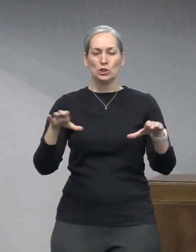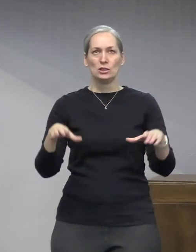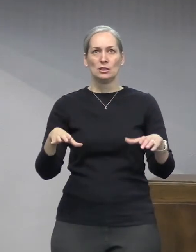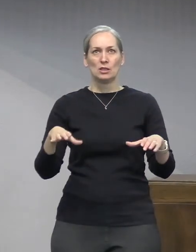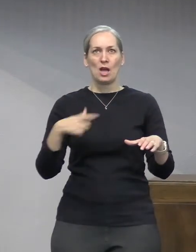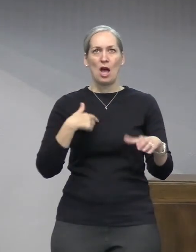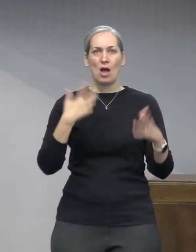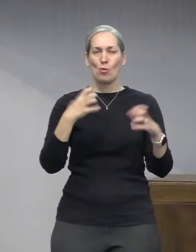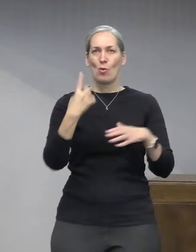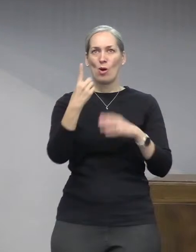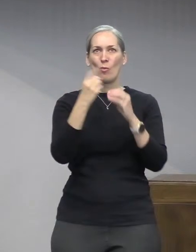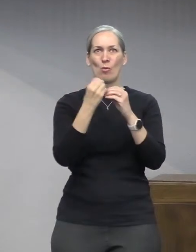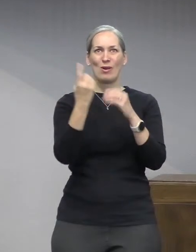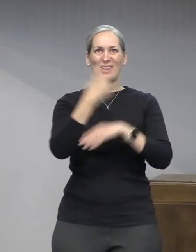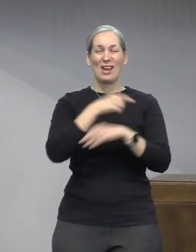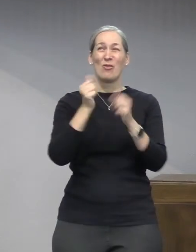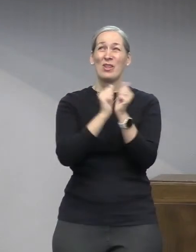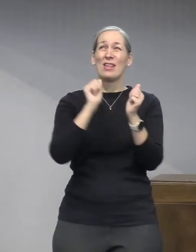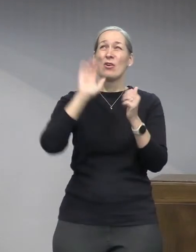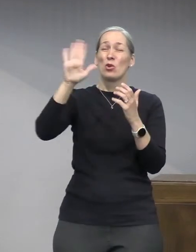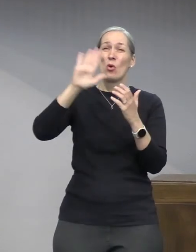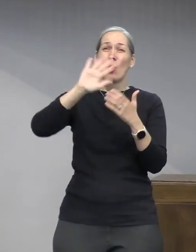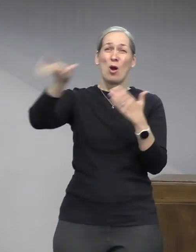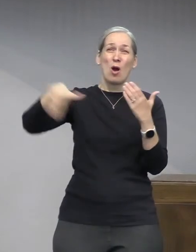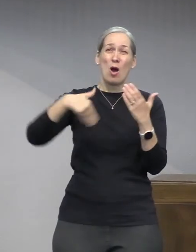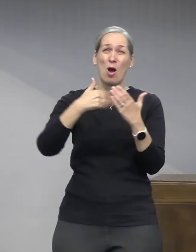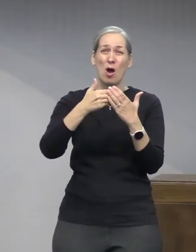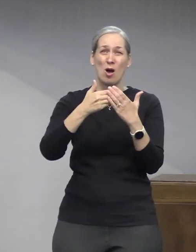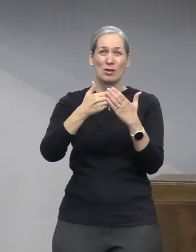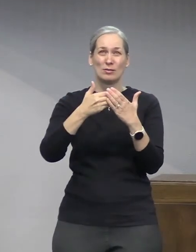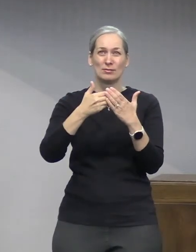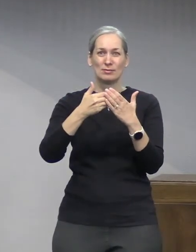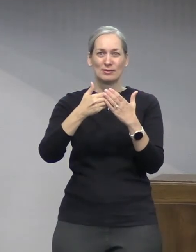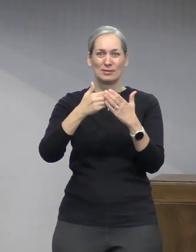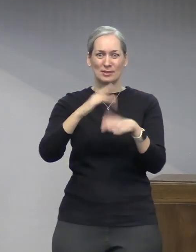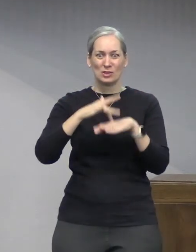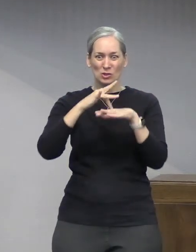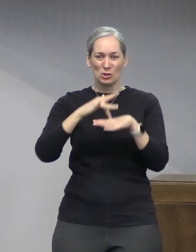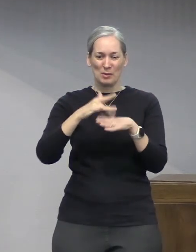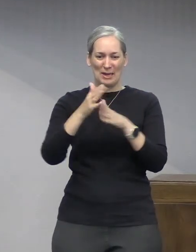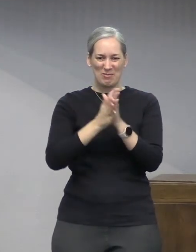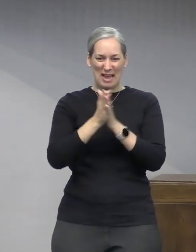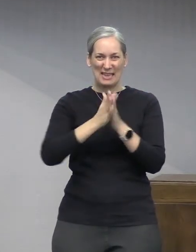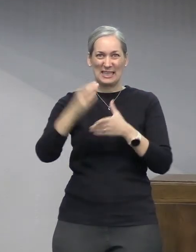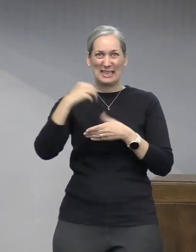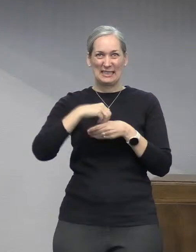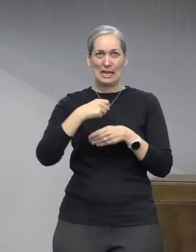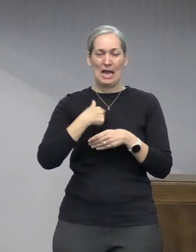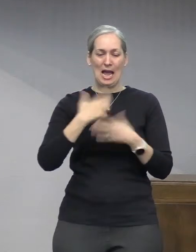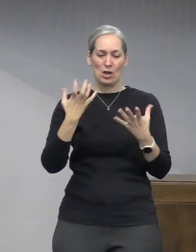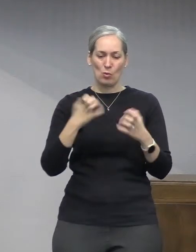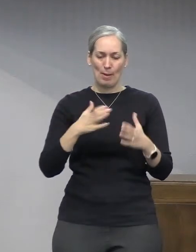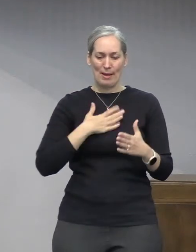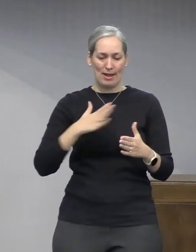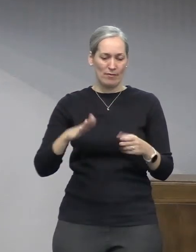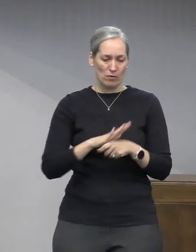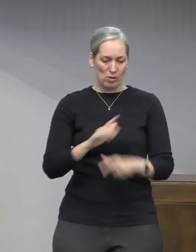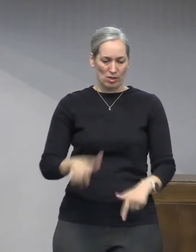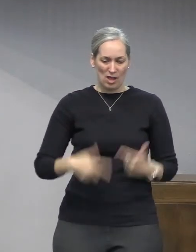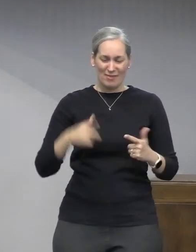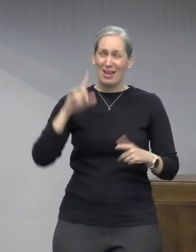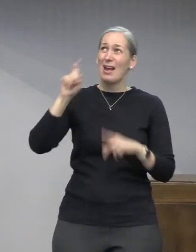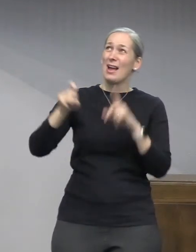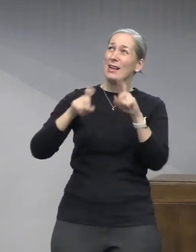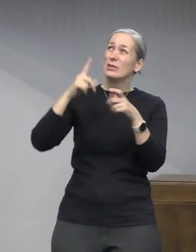your all-consuming passion inside of me. I don't want to spend my whole life asking, what if I